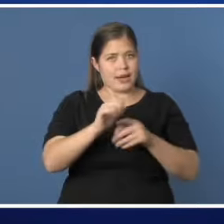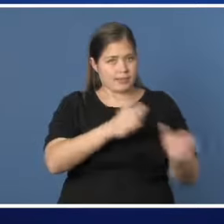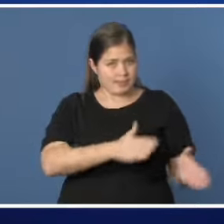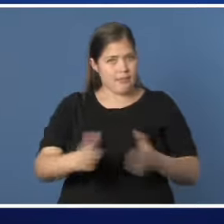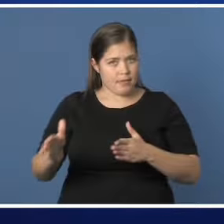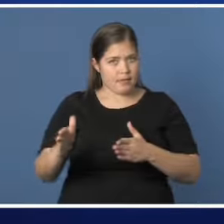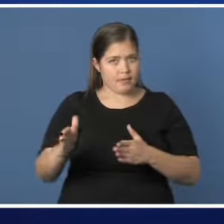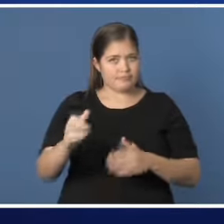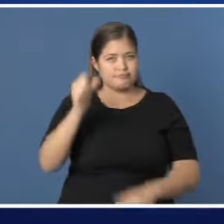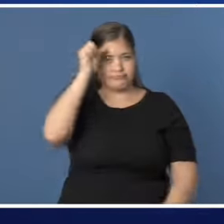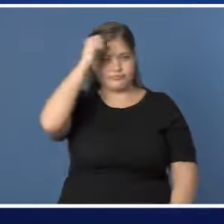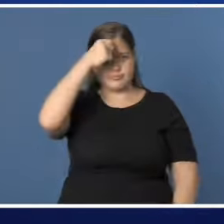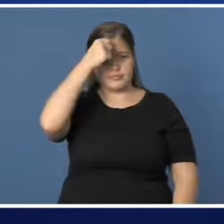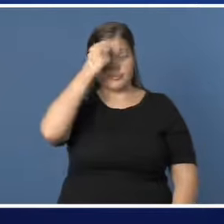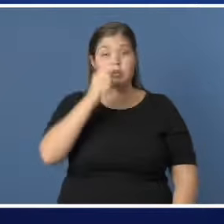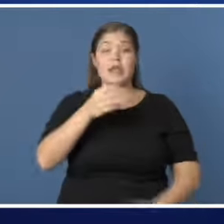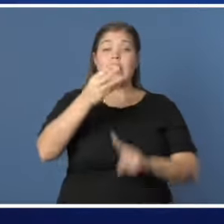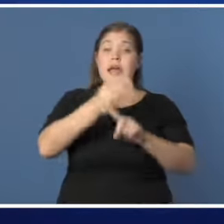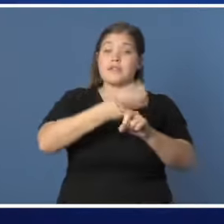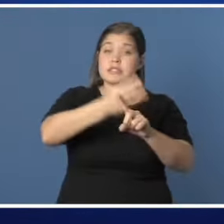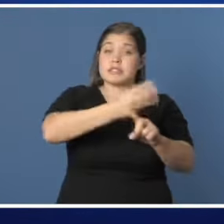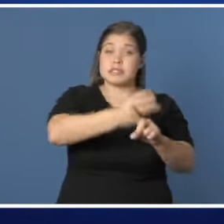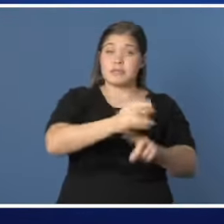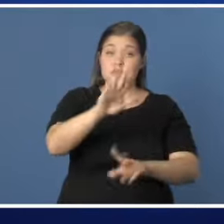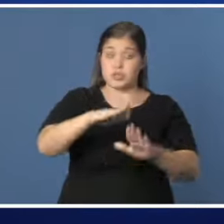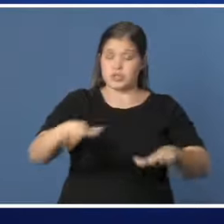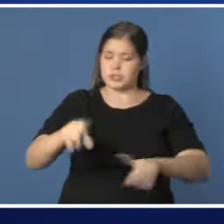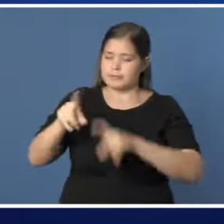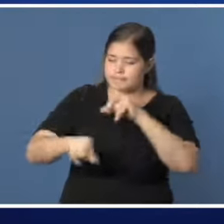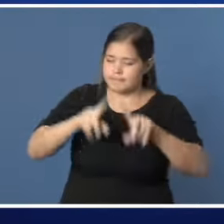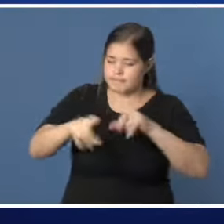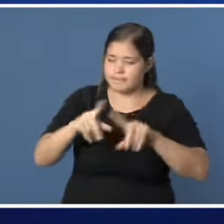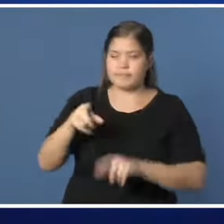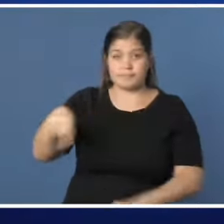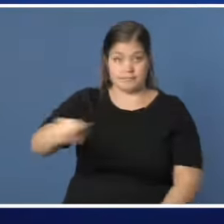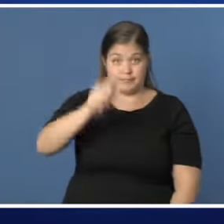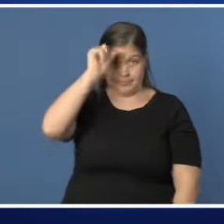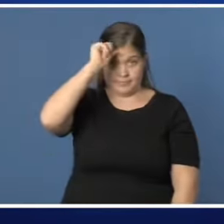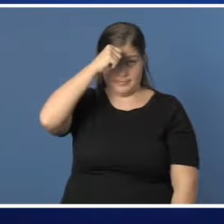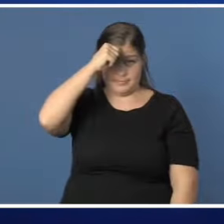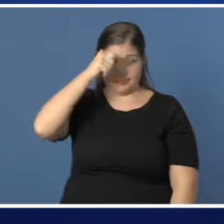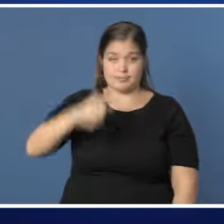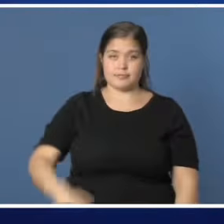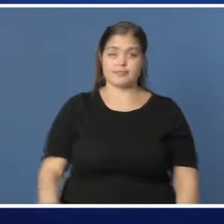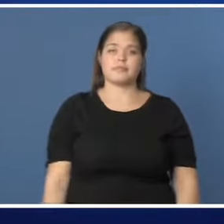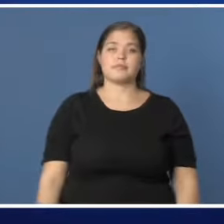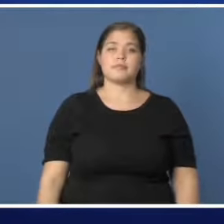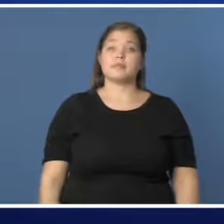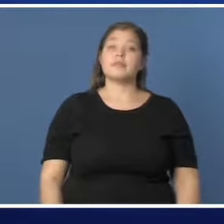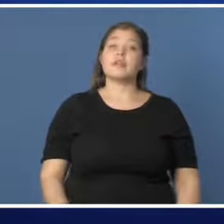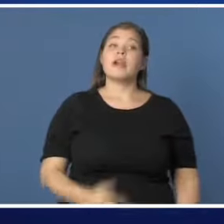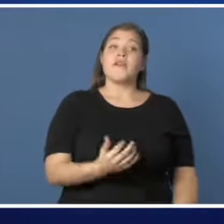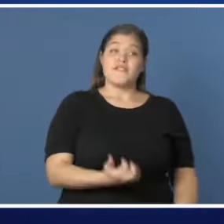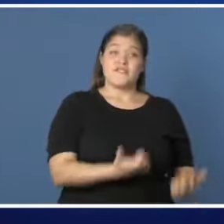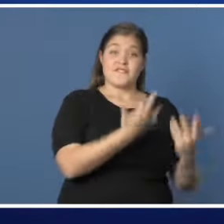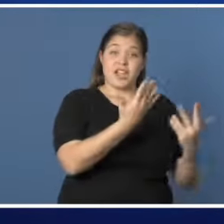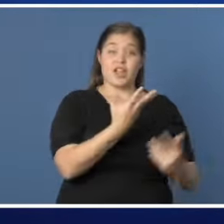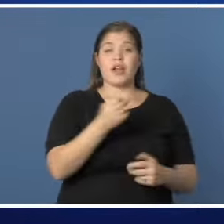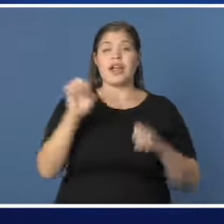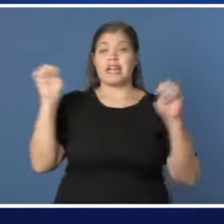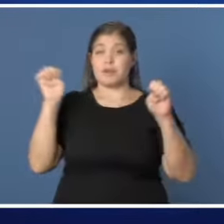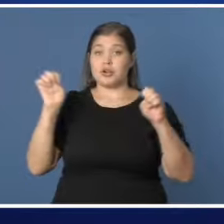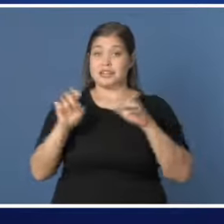Practice and maintain your plan. Quiz your kids every 6 months so they remember what to do. Conduct